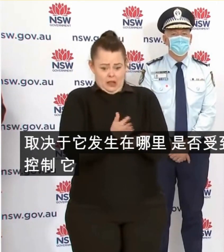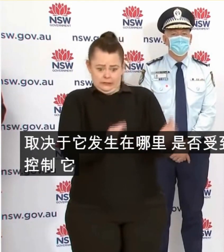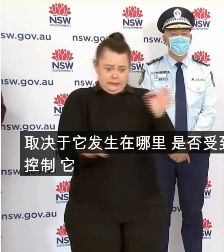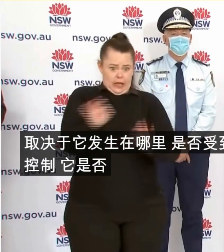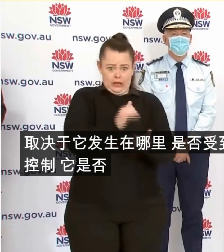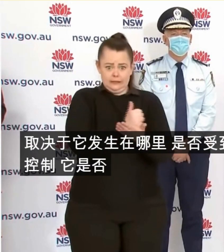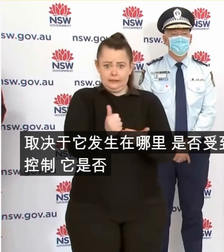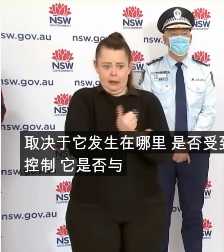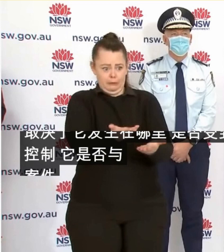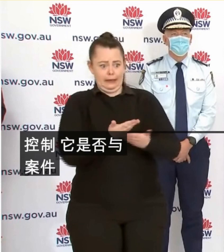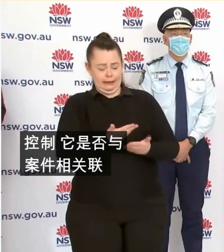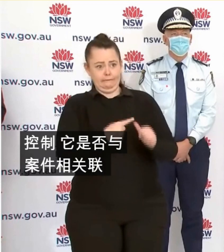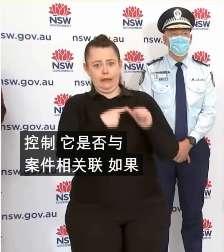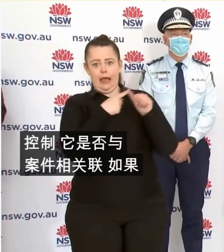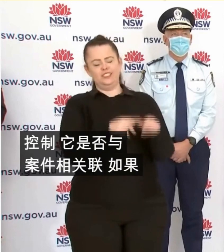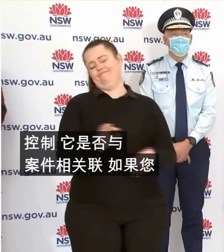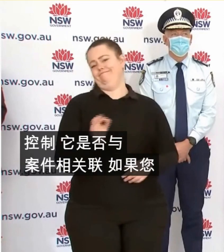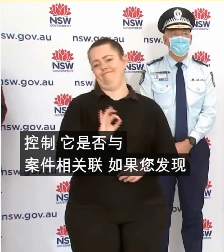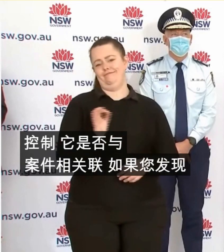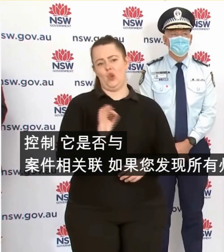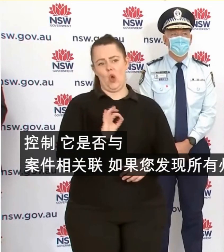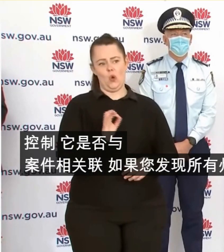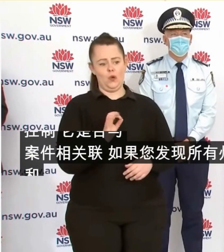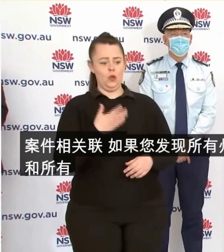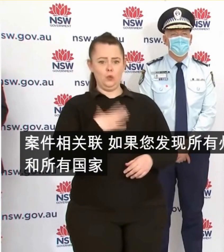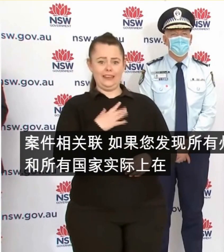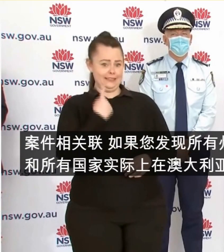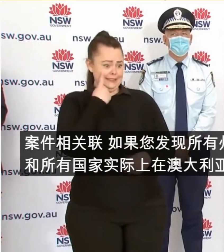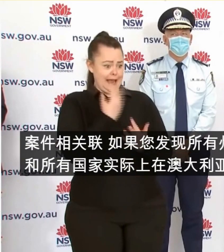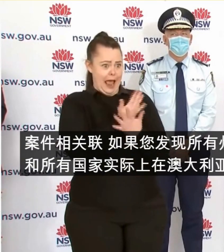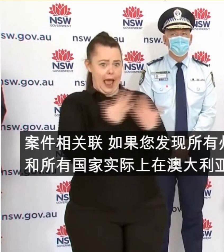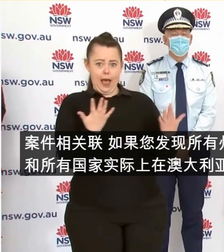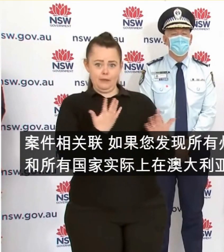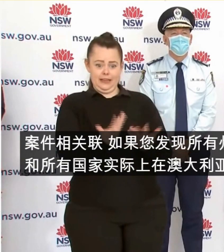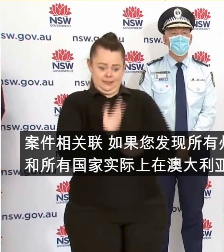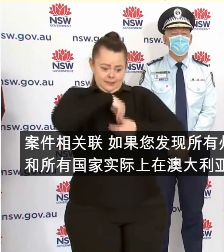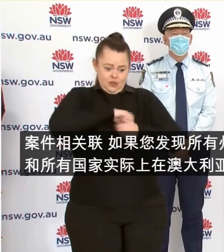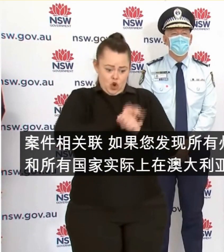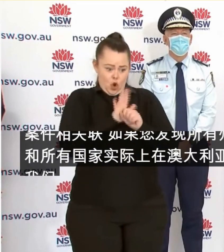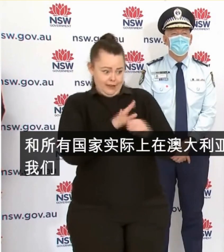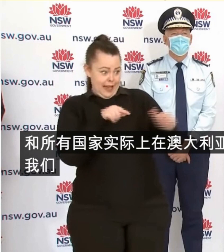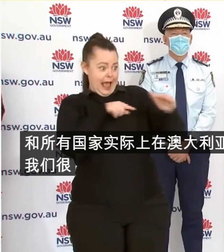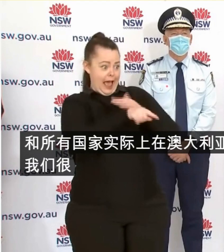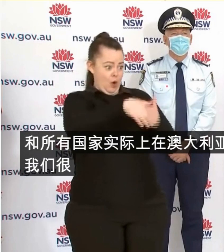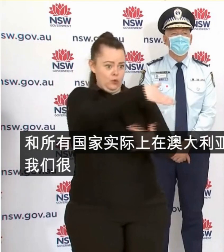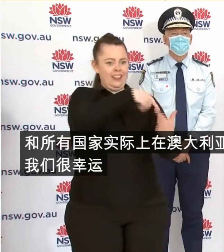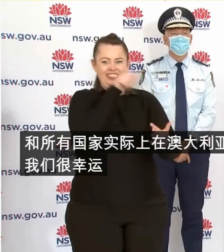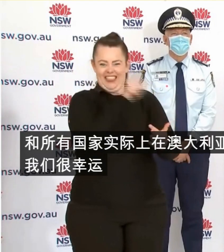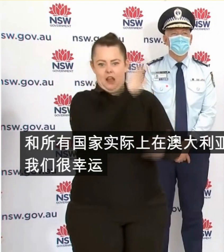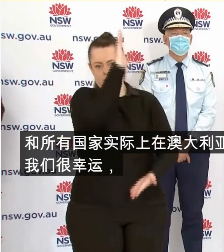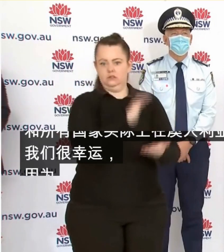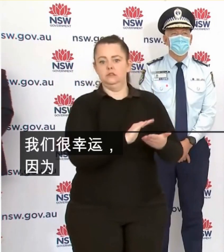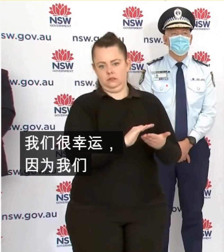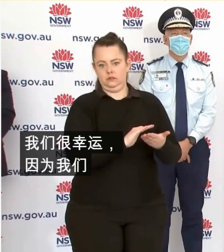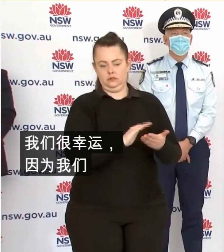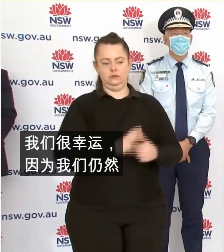Is it controlled? Is it linked back to the cases? And if you find the way all states and all nations report on their cases, in fact, in